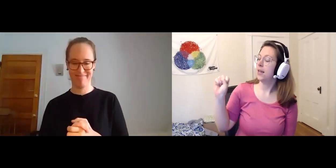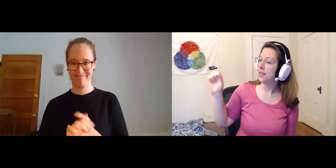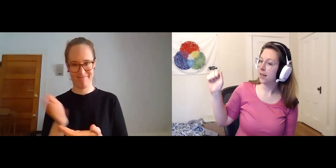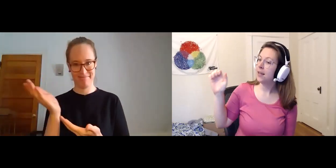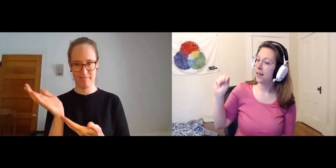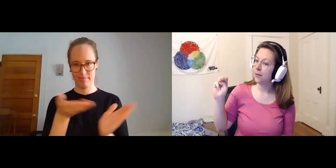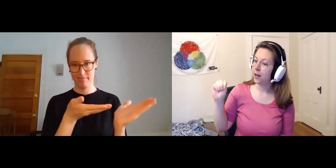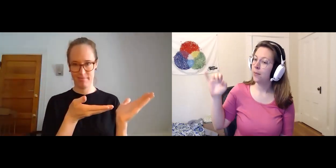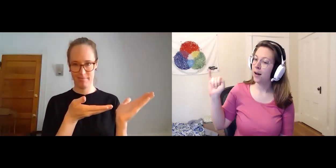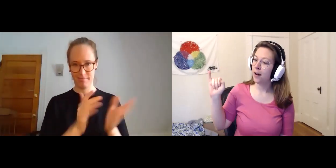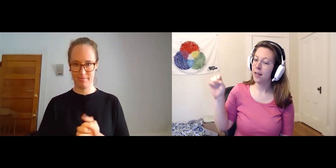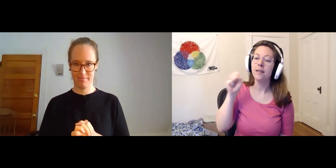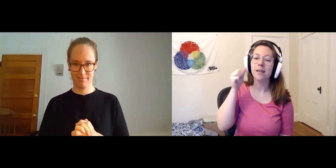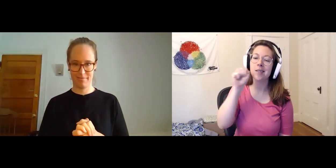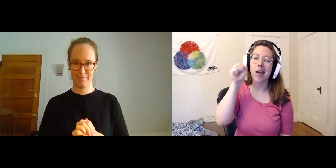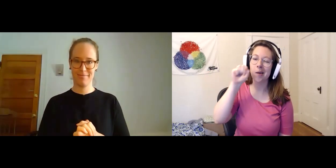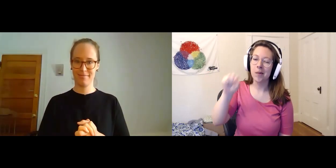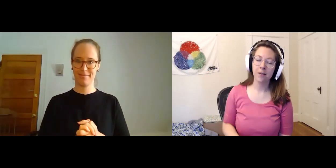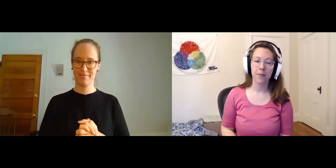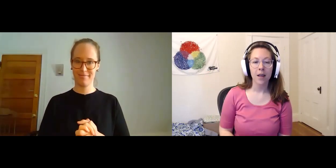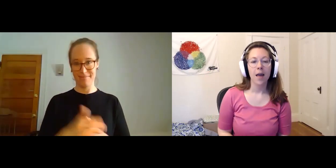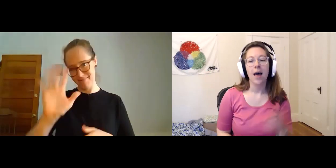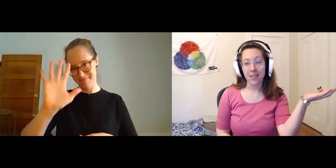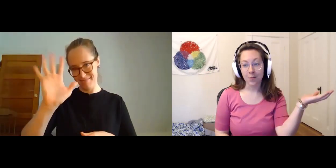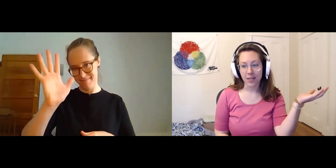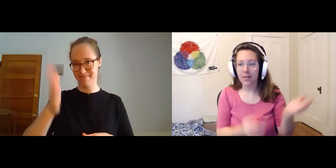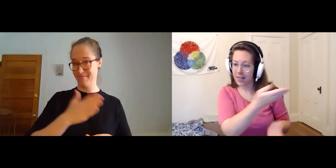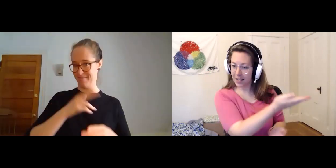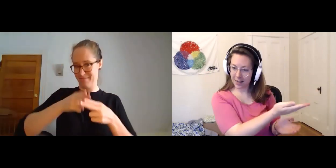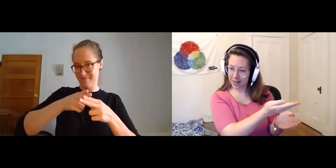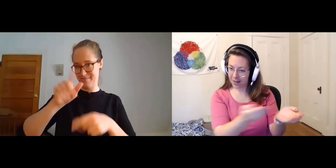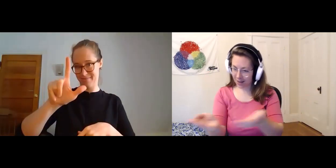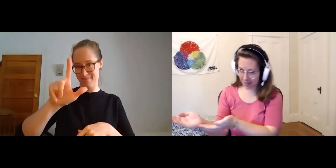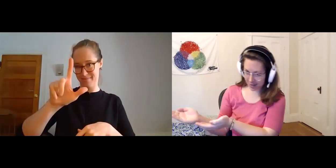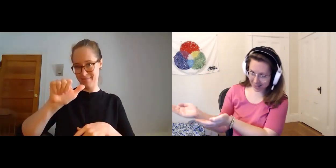Sammy, Sammi, Sammy. And this is